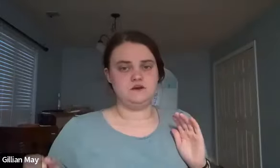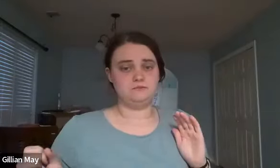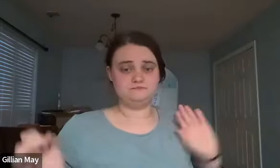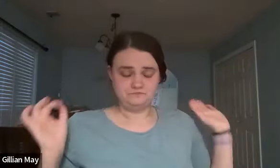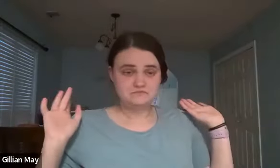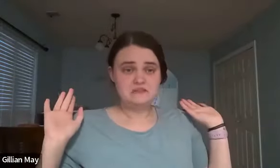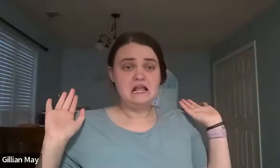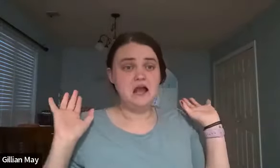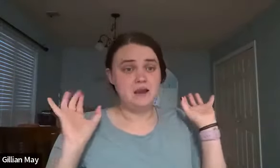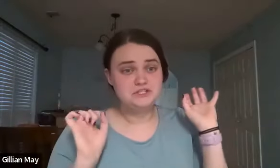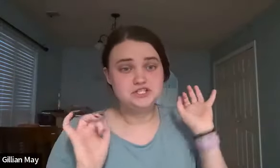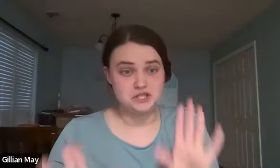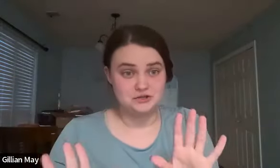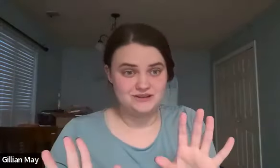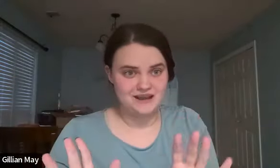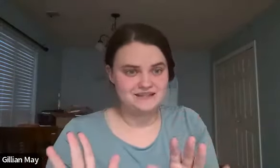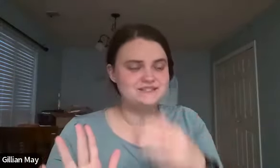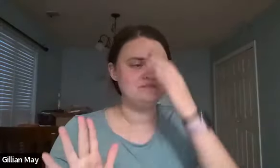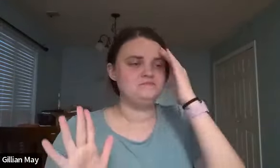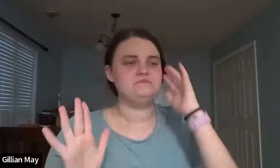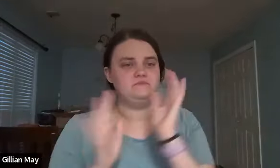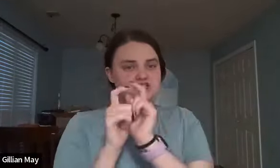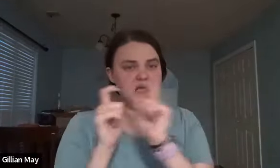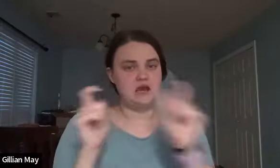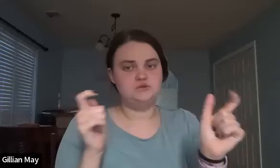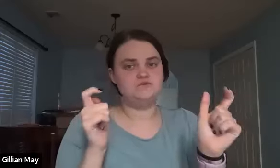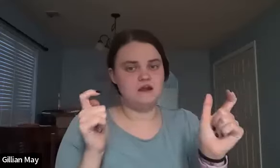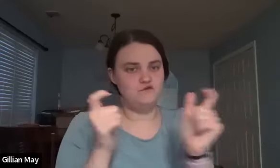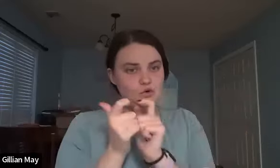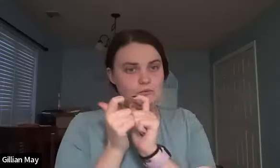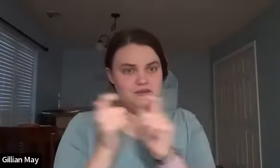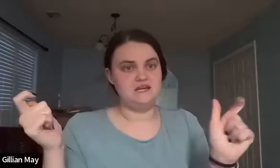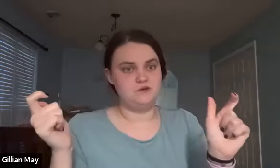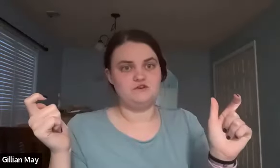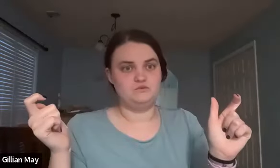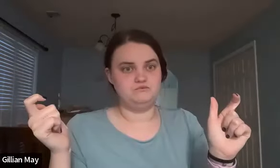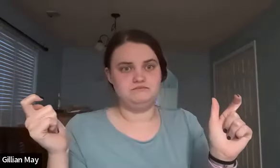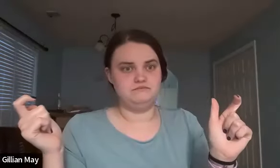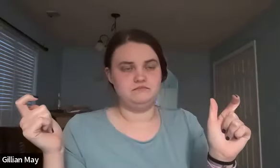So I'm going to show you guys just how you would write a full big number if it was